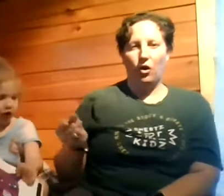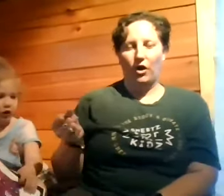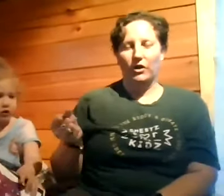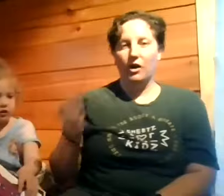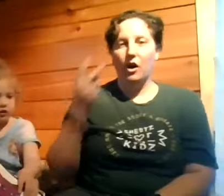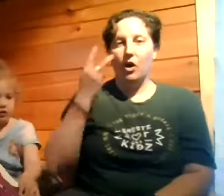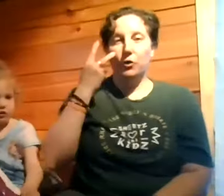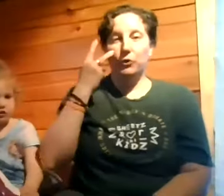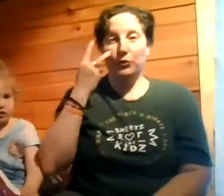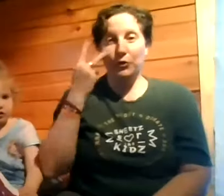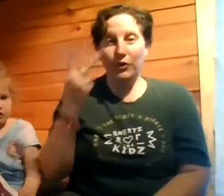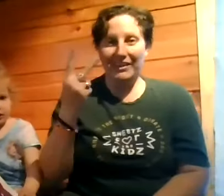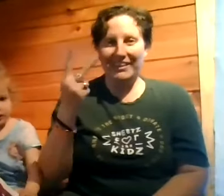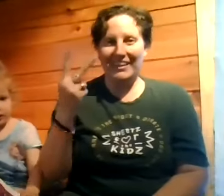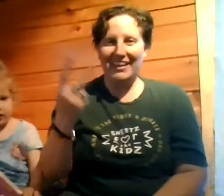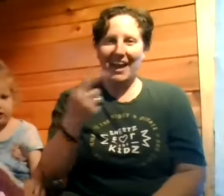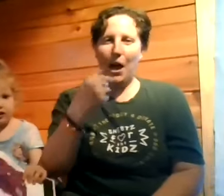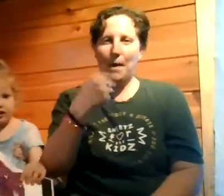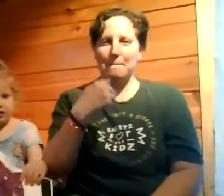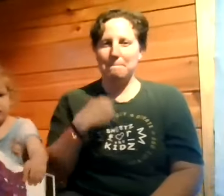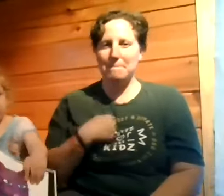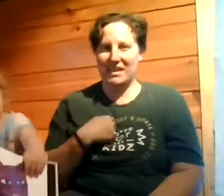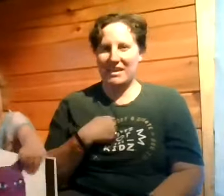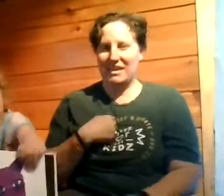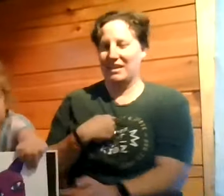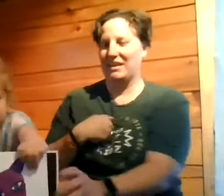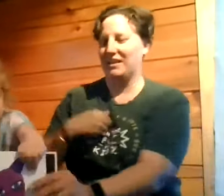white dog looking at me.